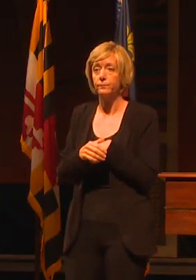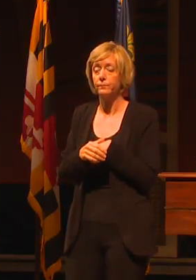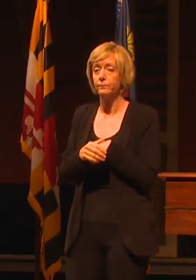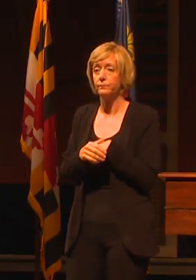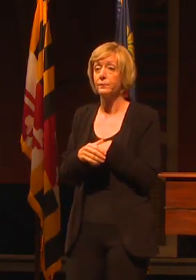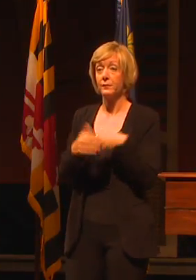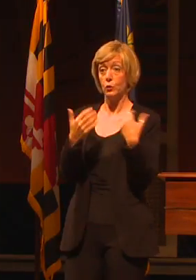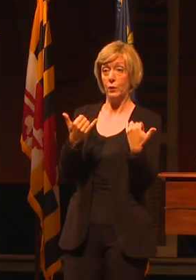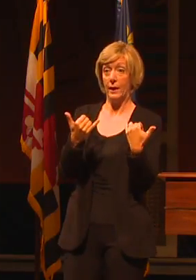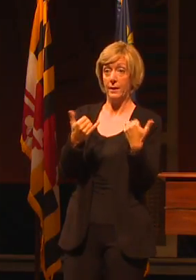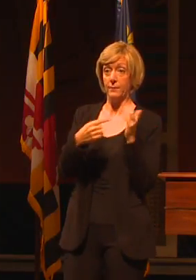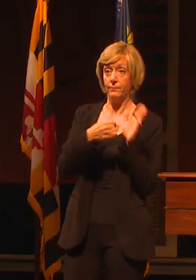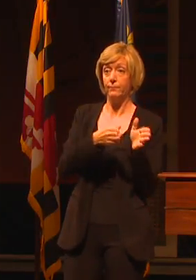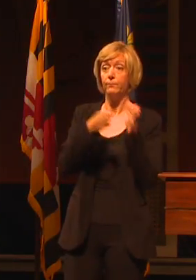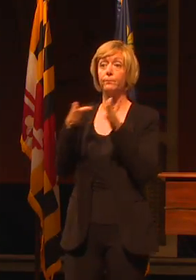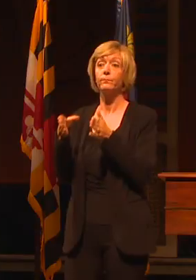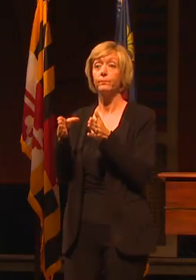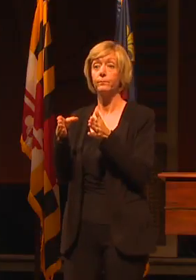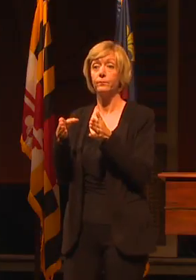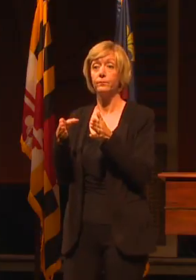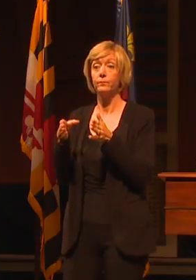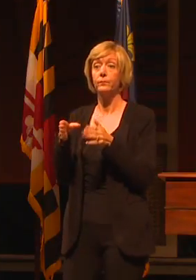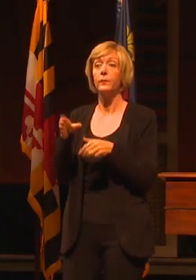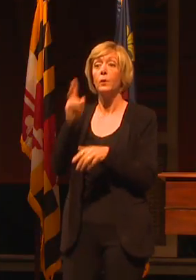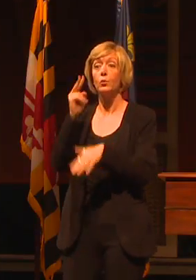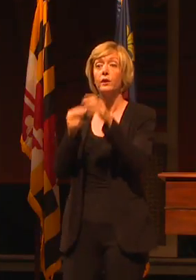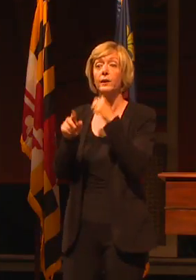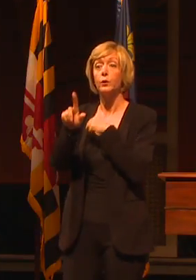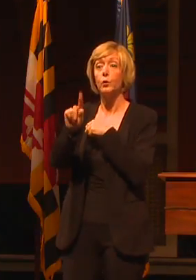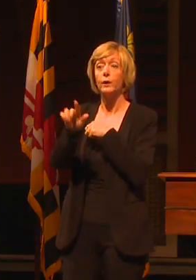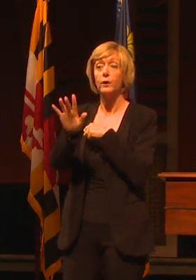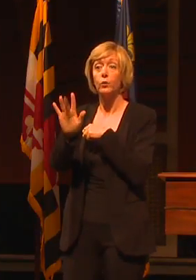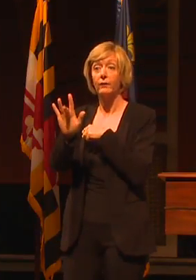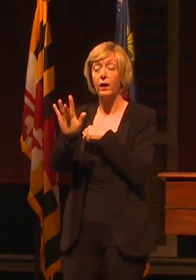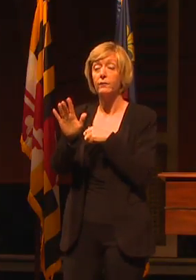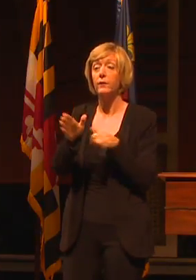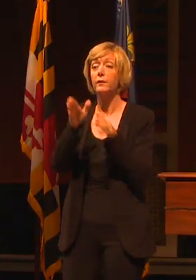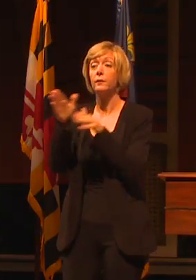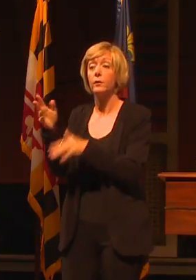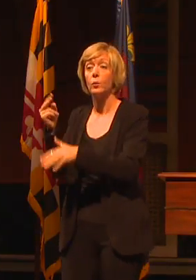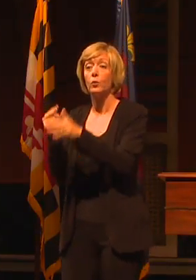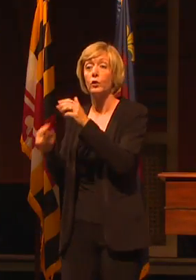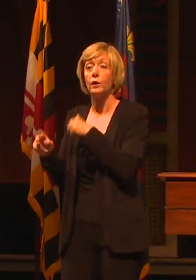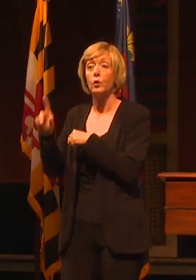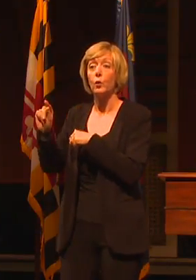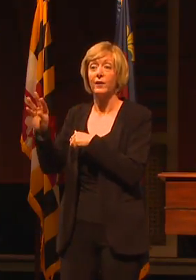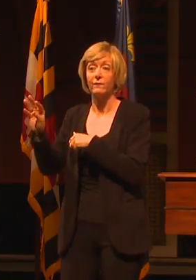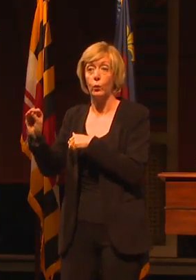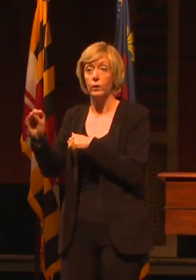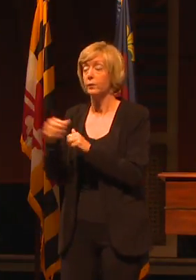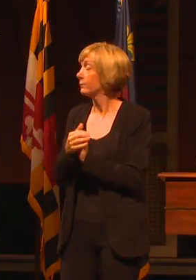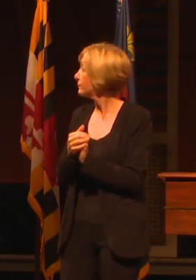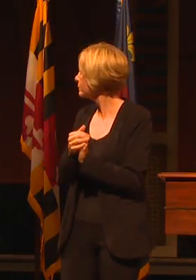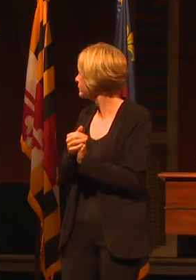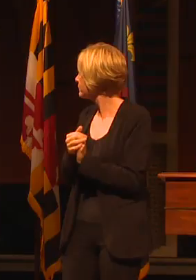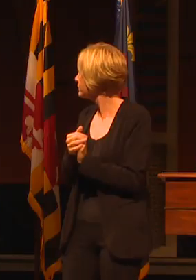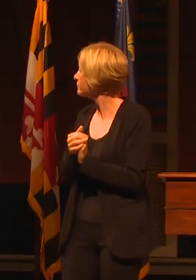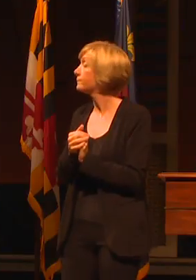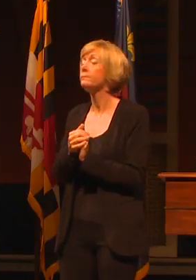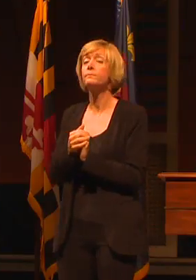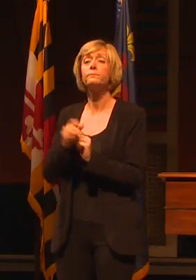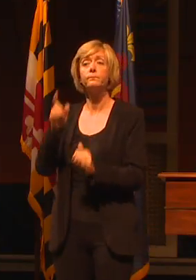congestion today, congestion in 2025, and congestion in 2040. Now, what